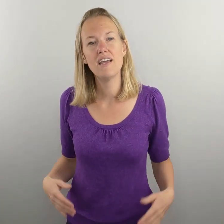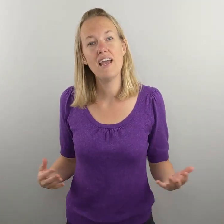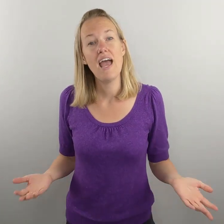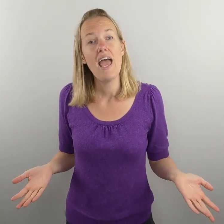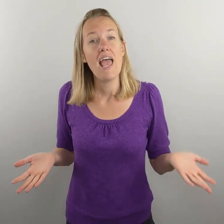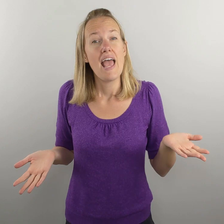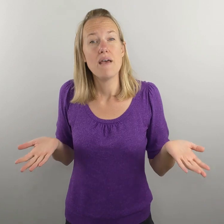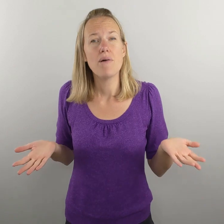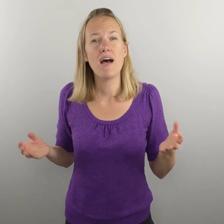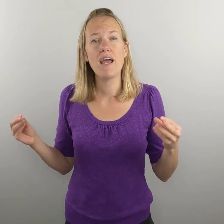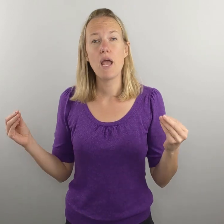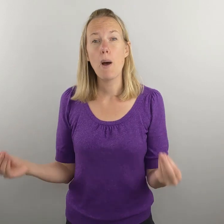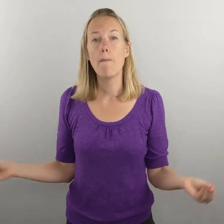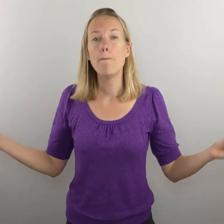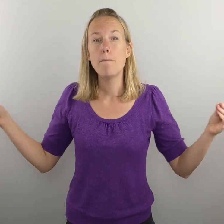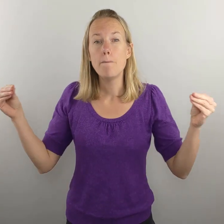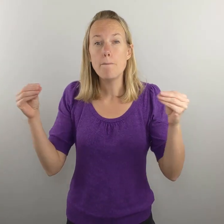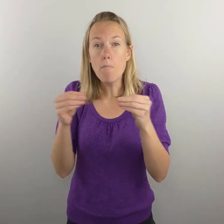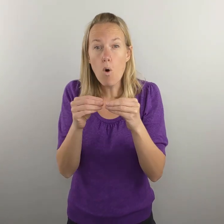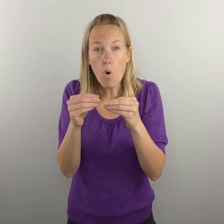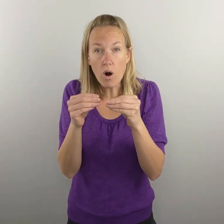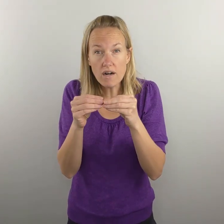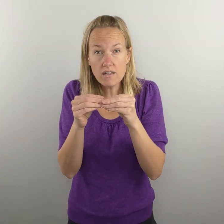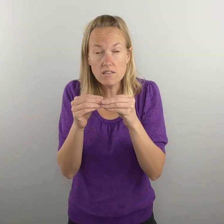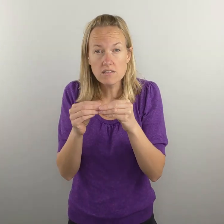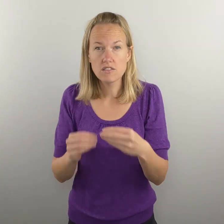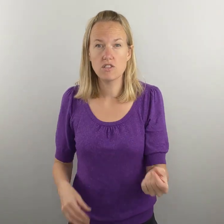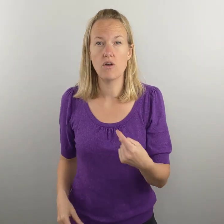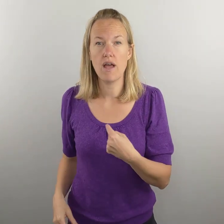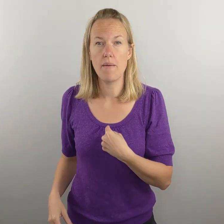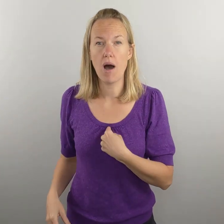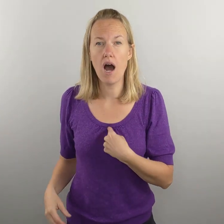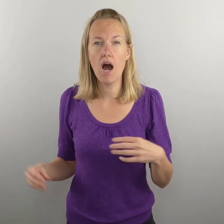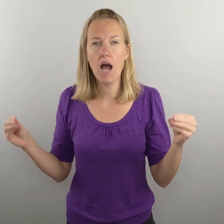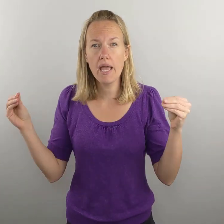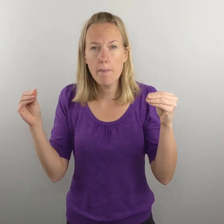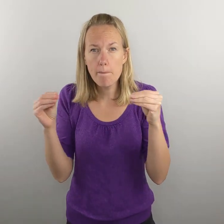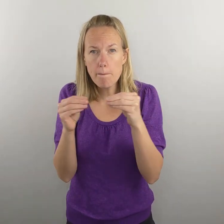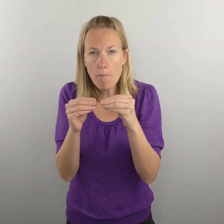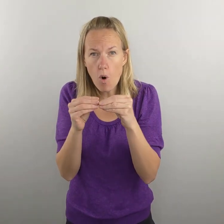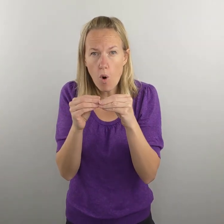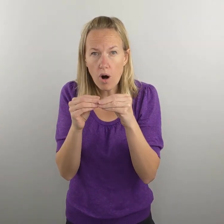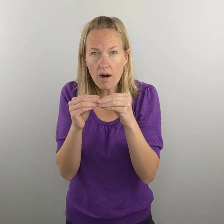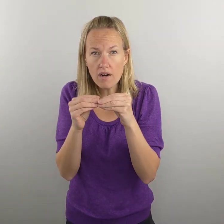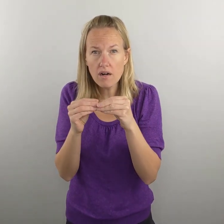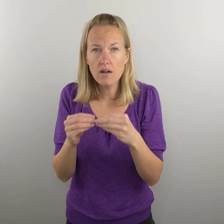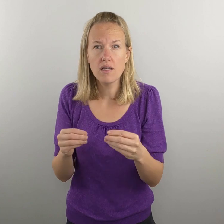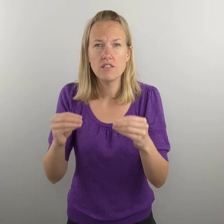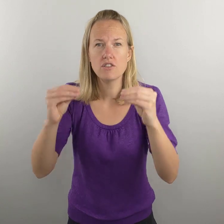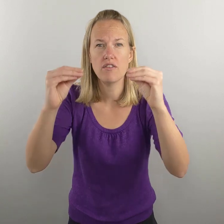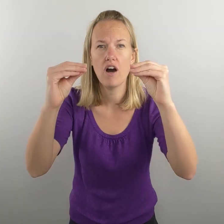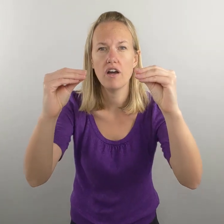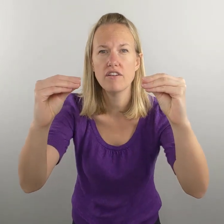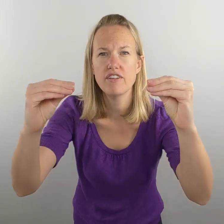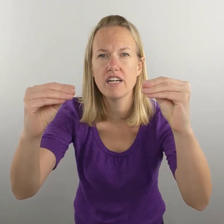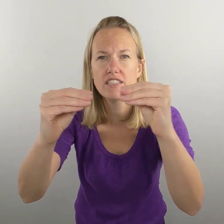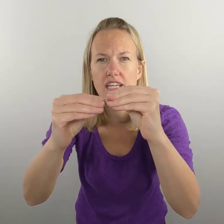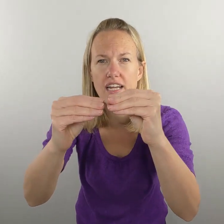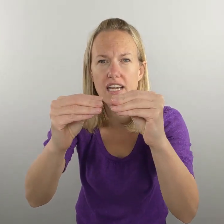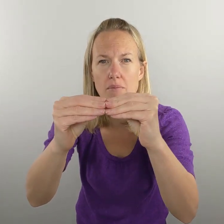Okay, am I more? So am I more? So you have all your fingers kind of coming